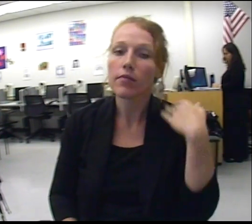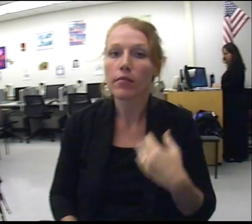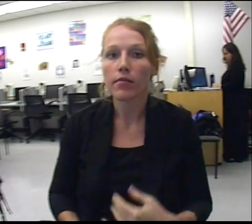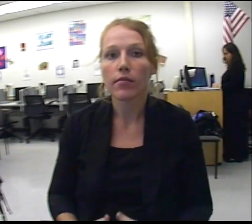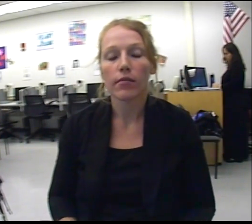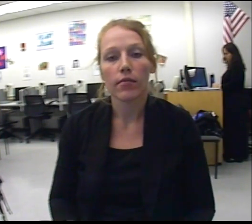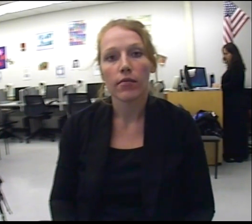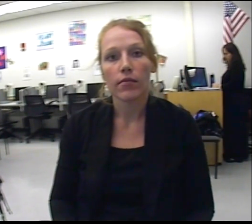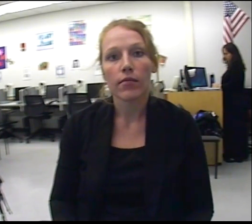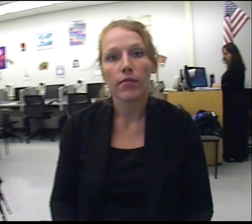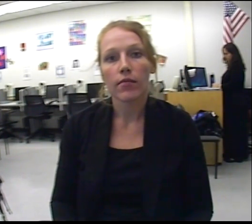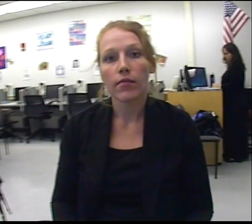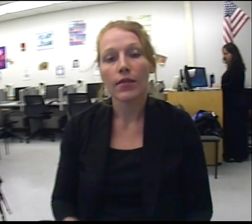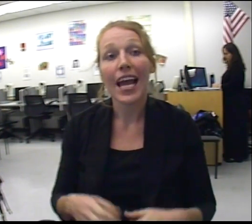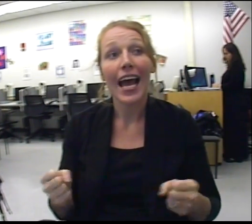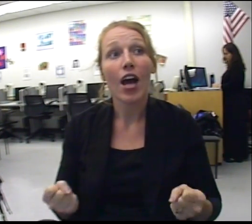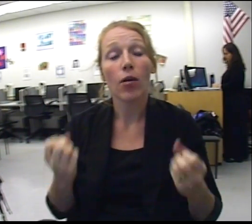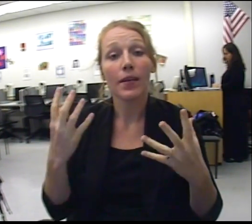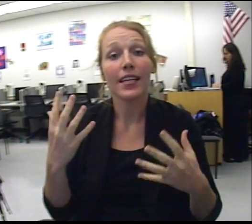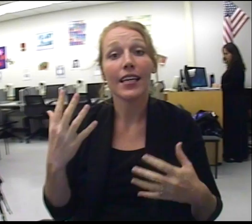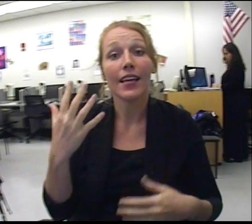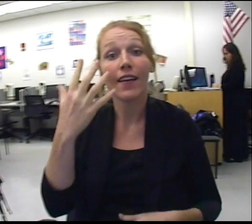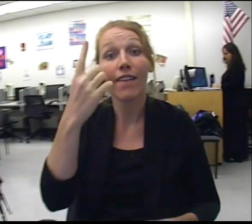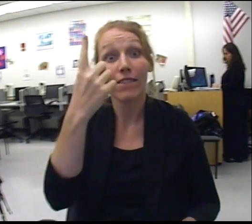How many fifths do we have left?